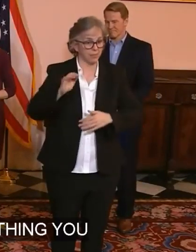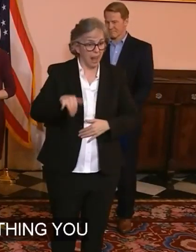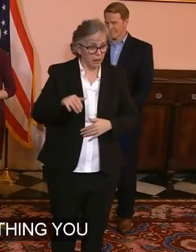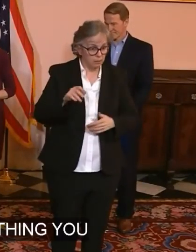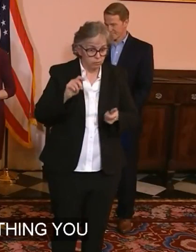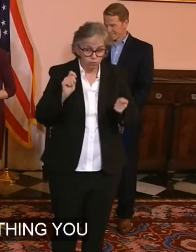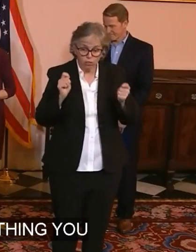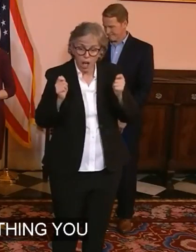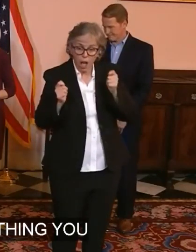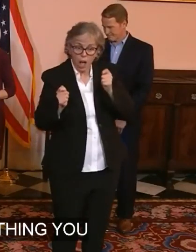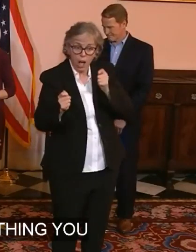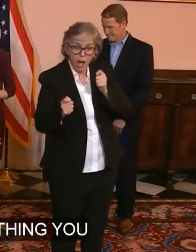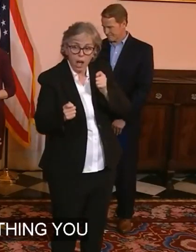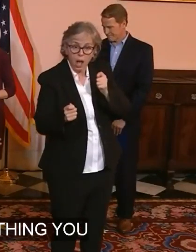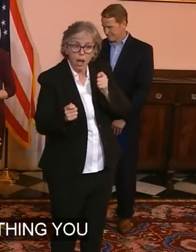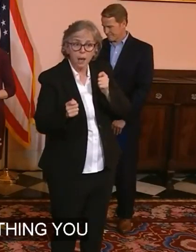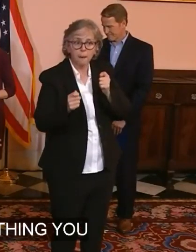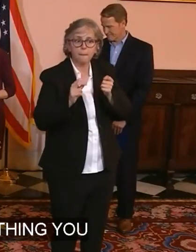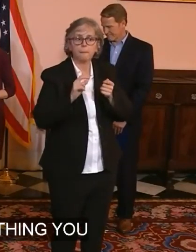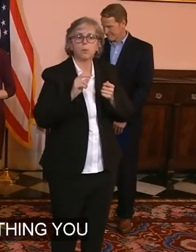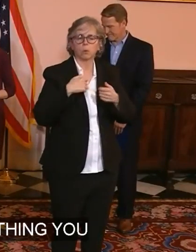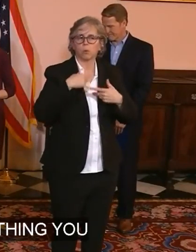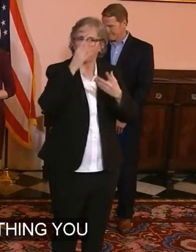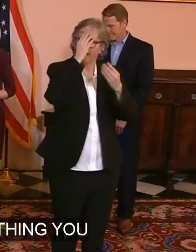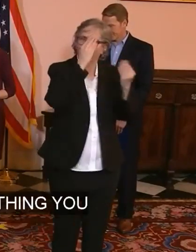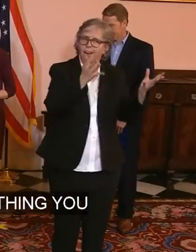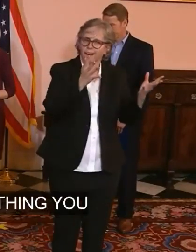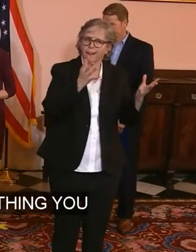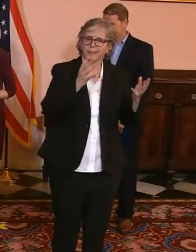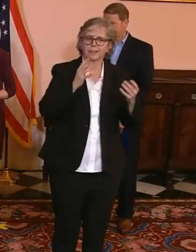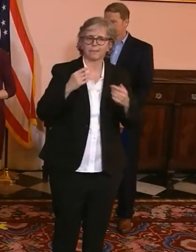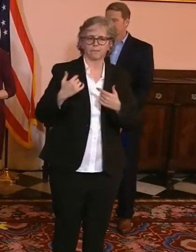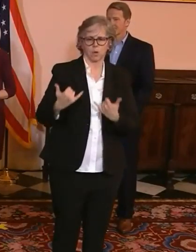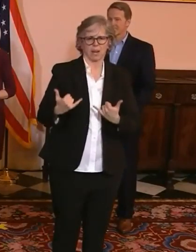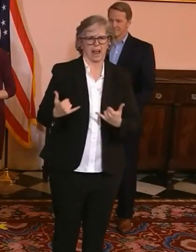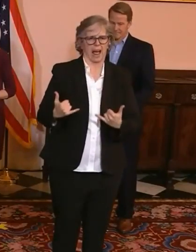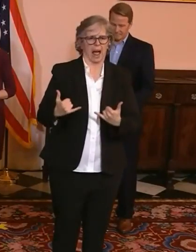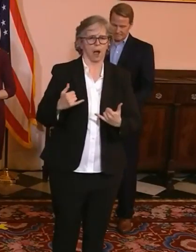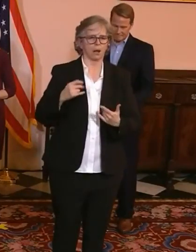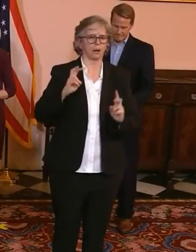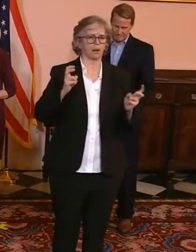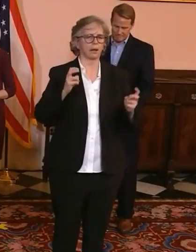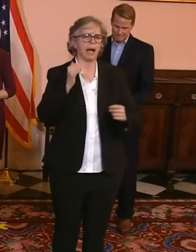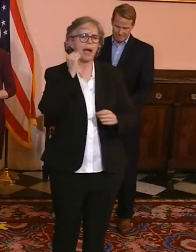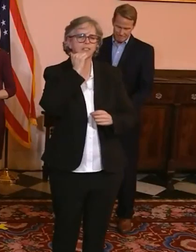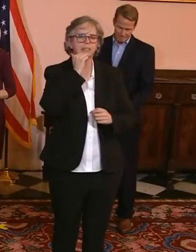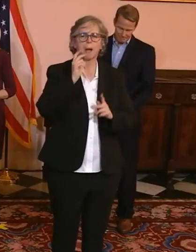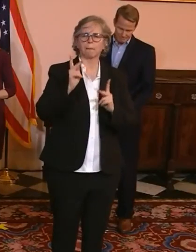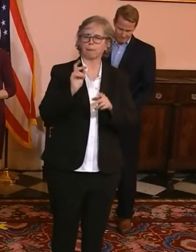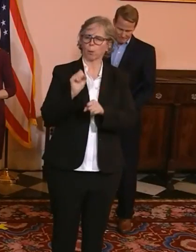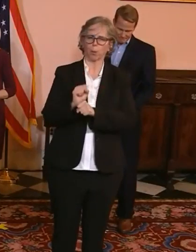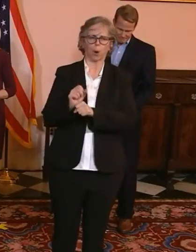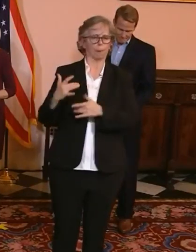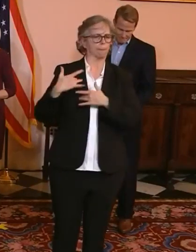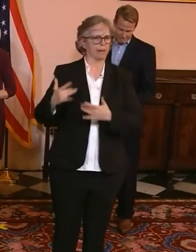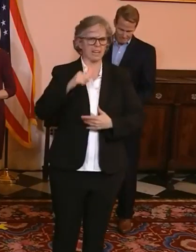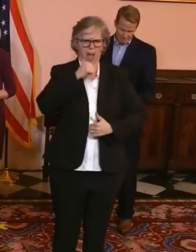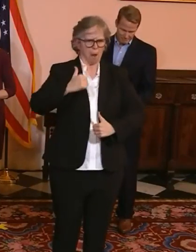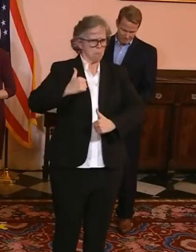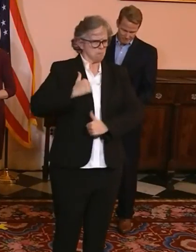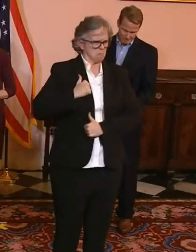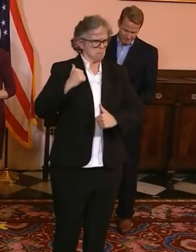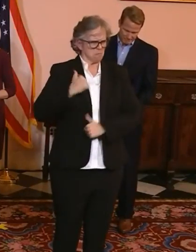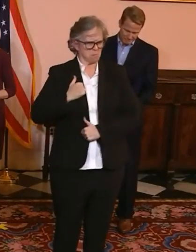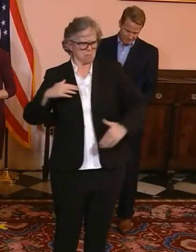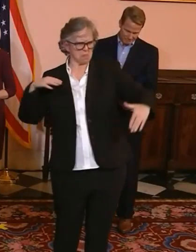is really, quote, civilian work. This is work where we can take the expertise and the equipment that the National